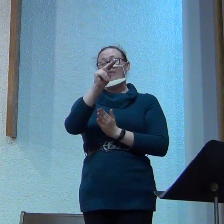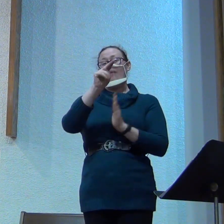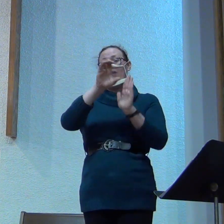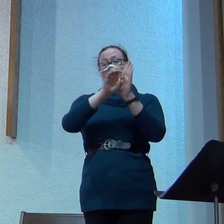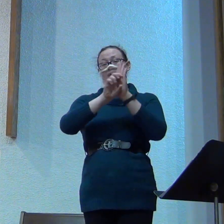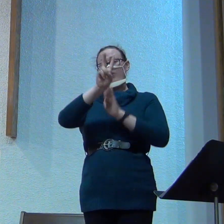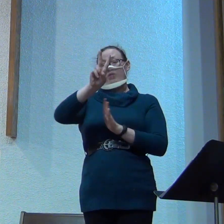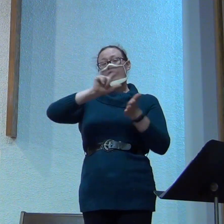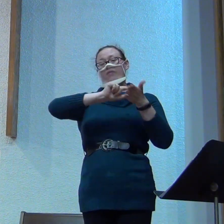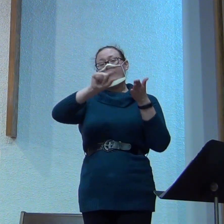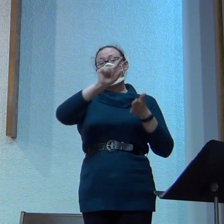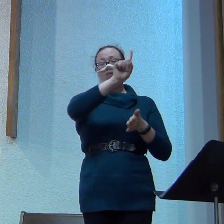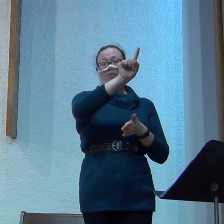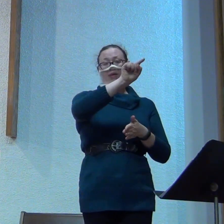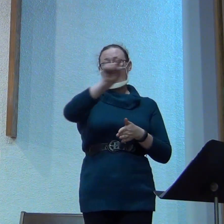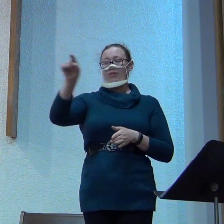1.